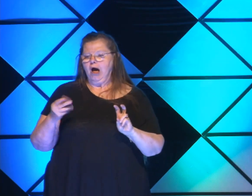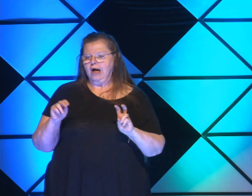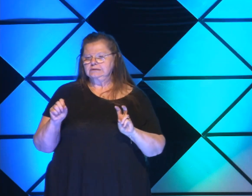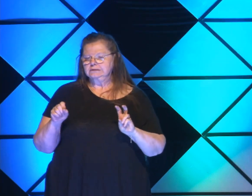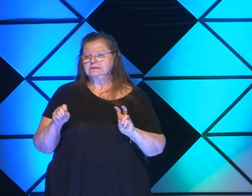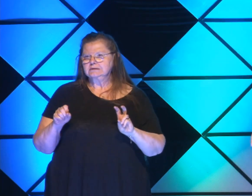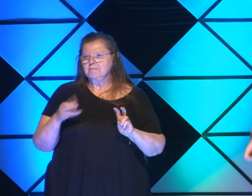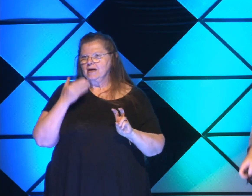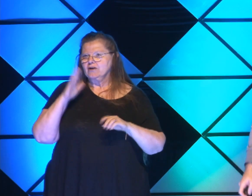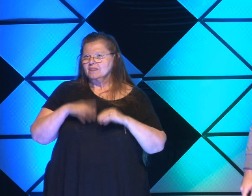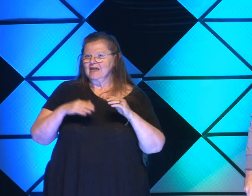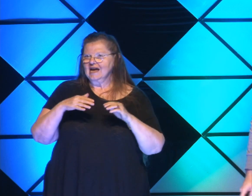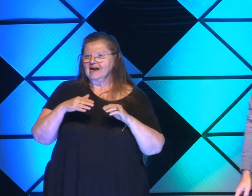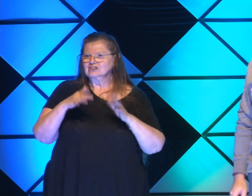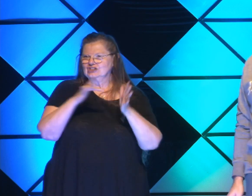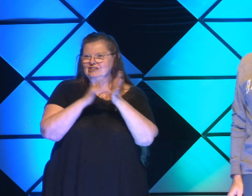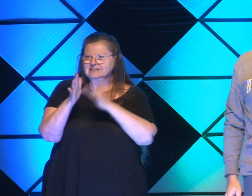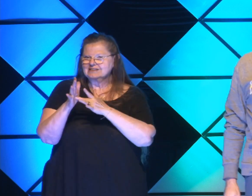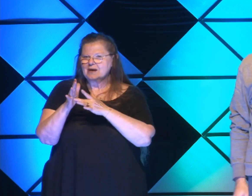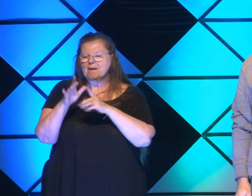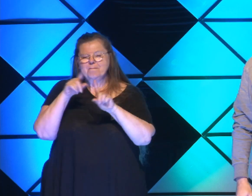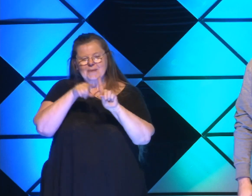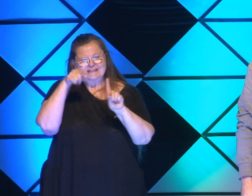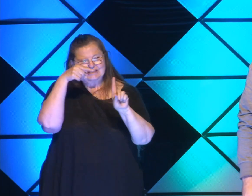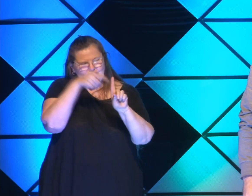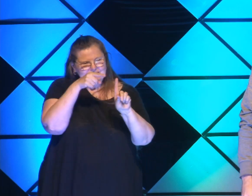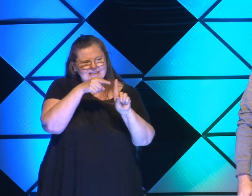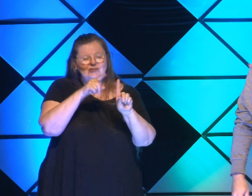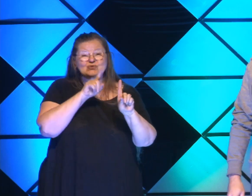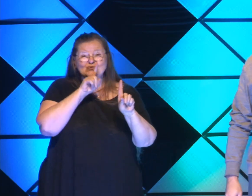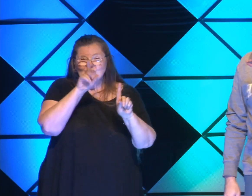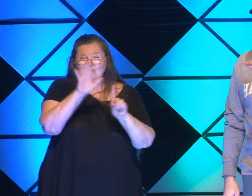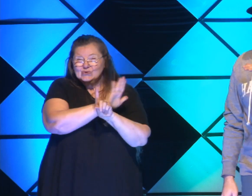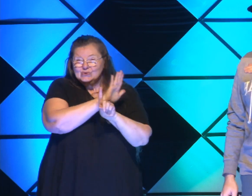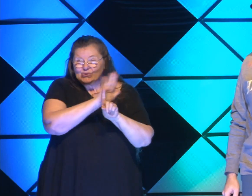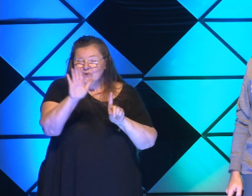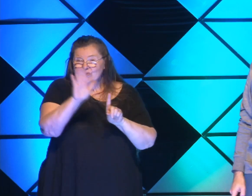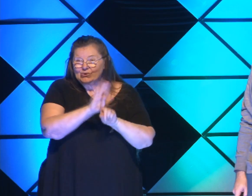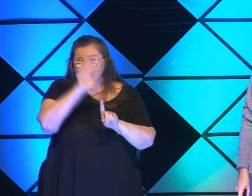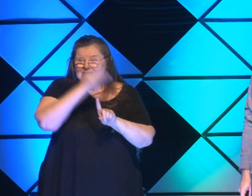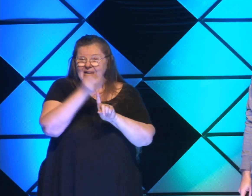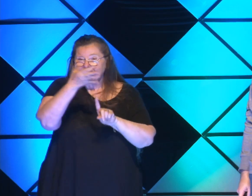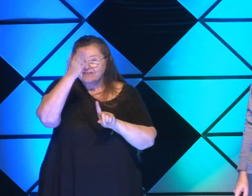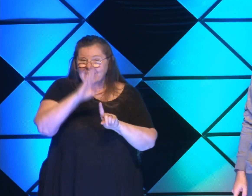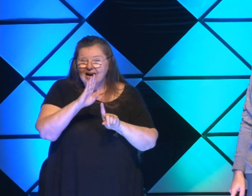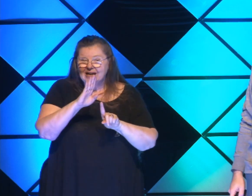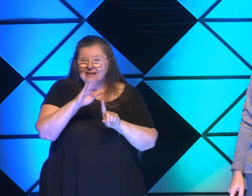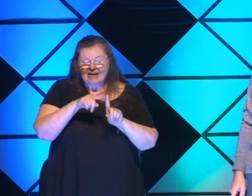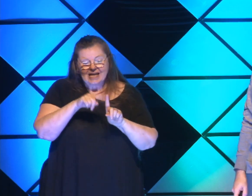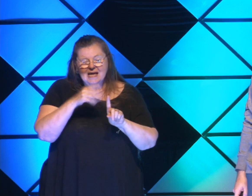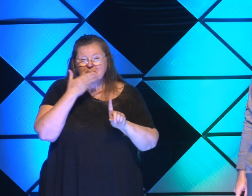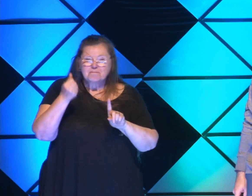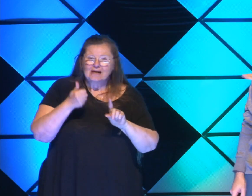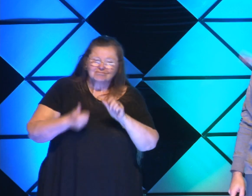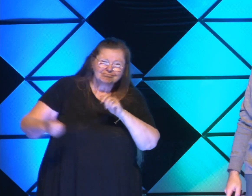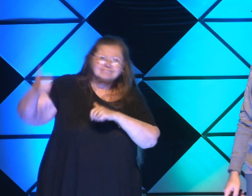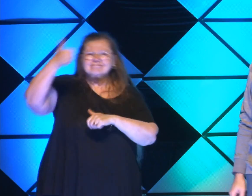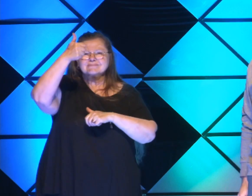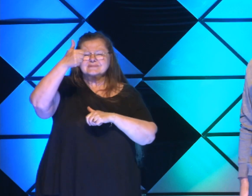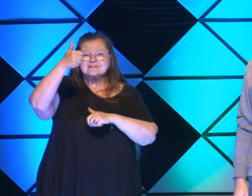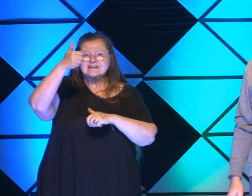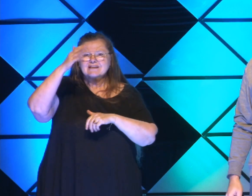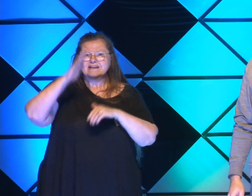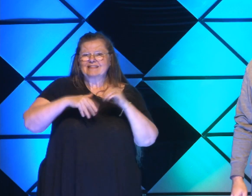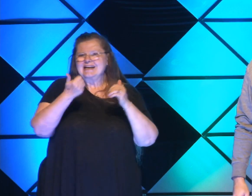is truly the Messiah and truly the Son of God. And he's greater than the greatest figures that Mark's community could have